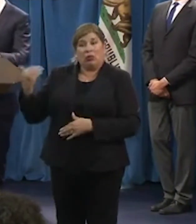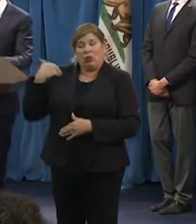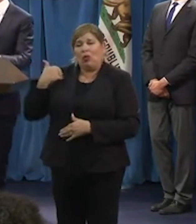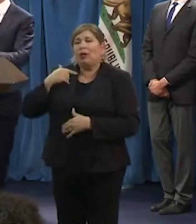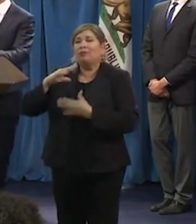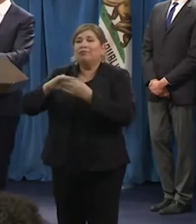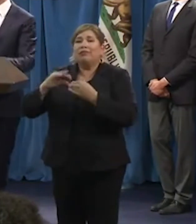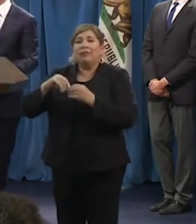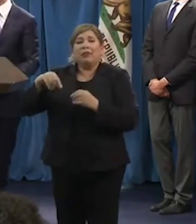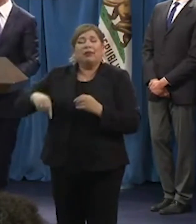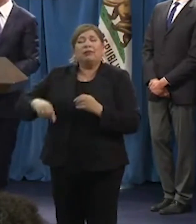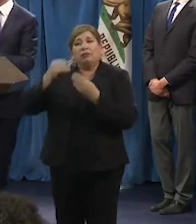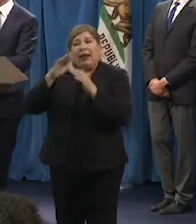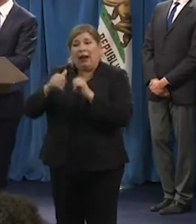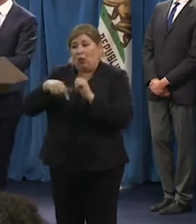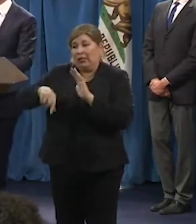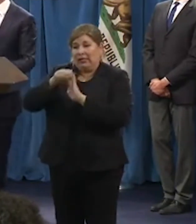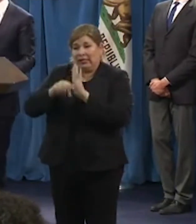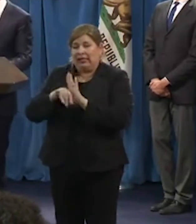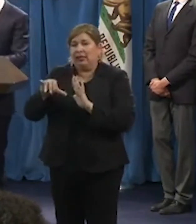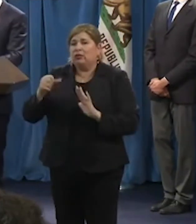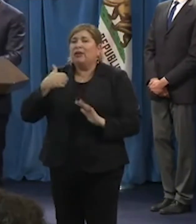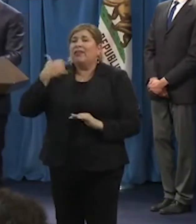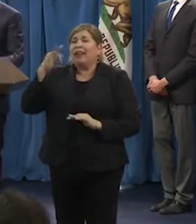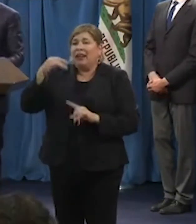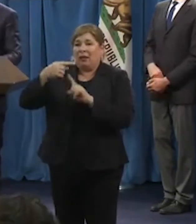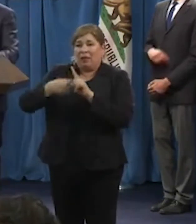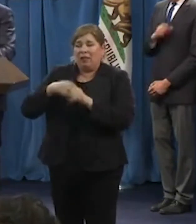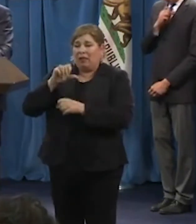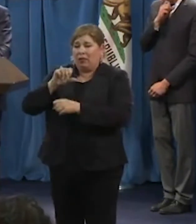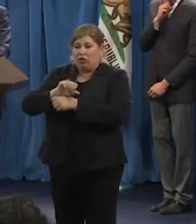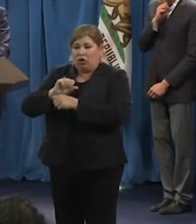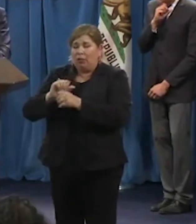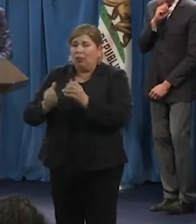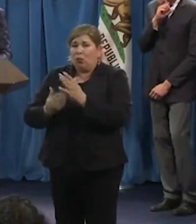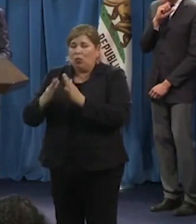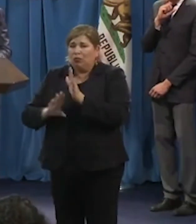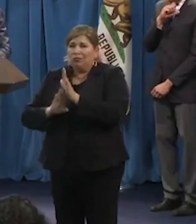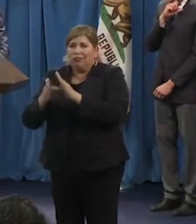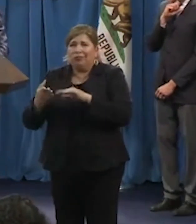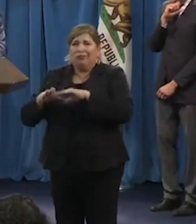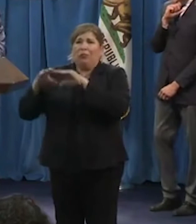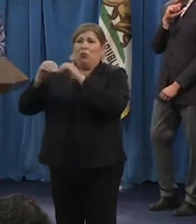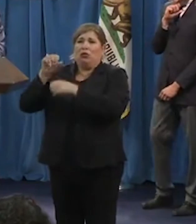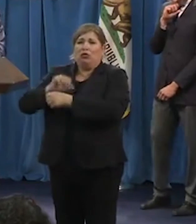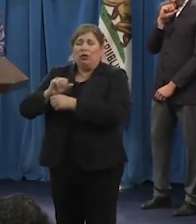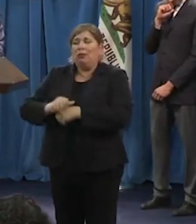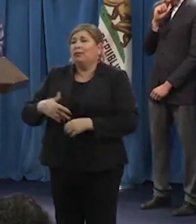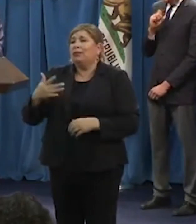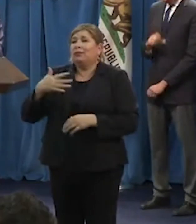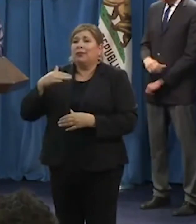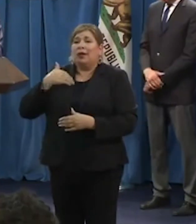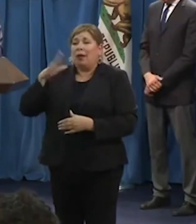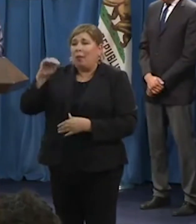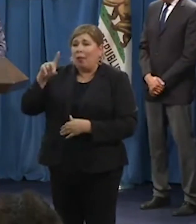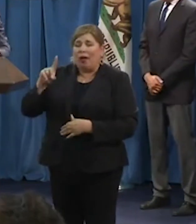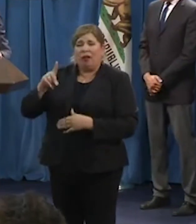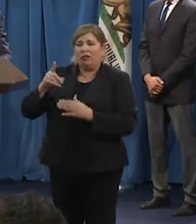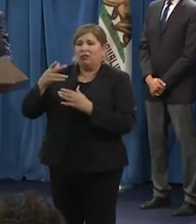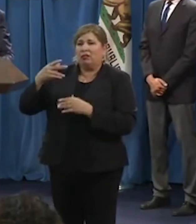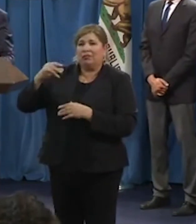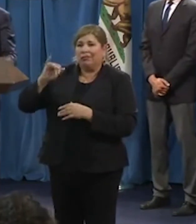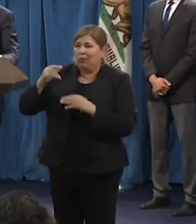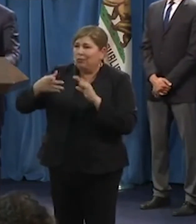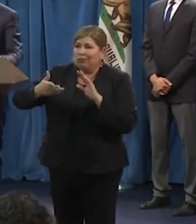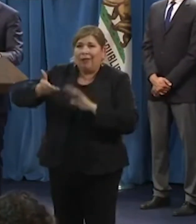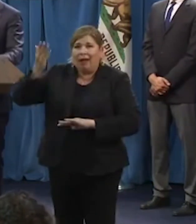point where I have 19 consecutive months of net job growth, record low unemployment, record reserves, bond rating that's the highest it's been in two decades,